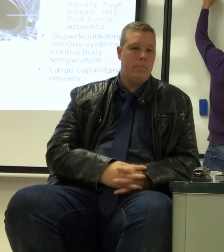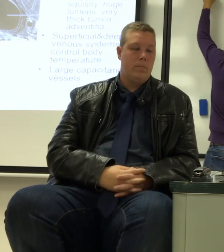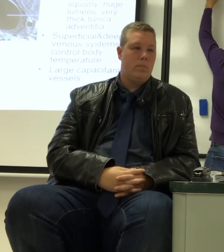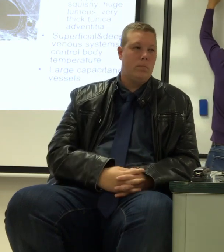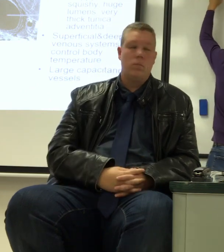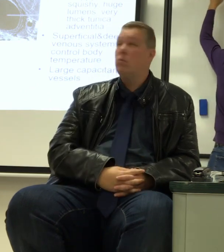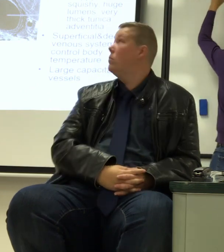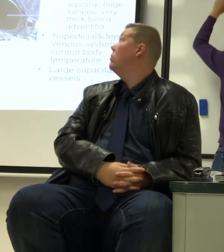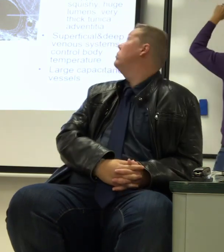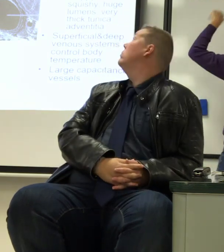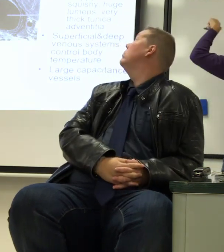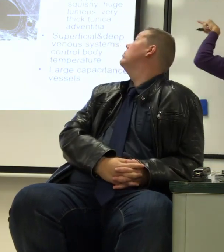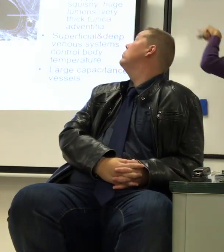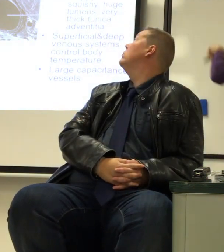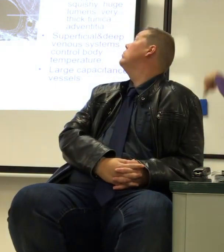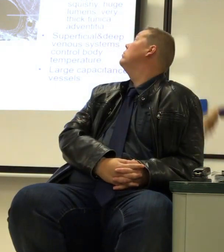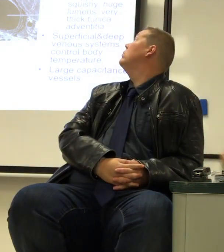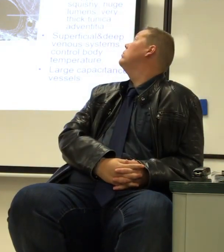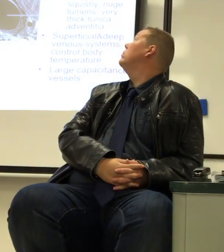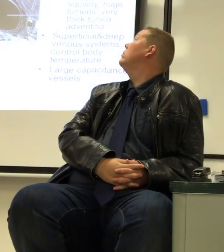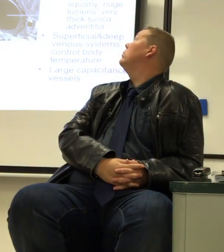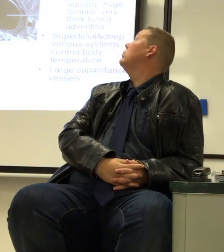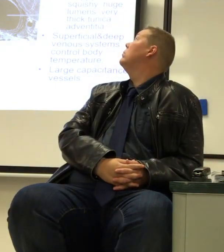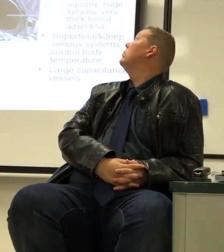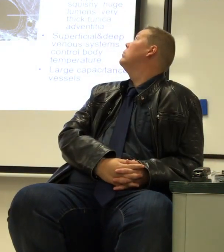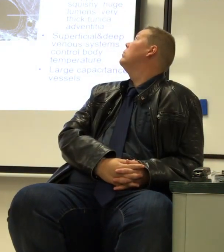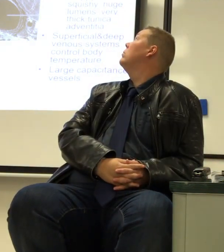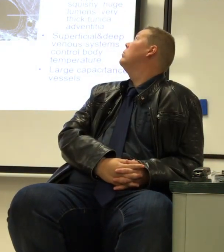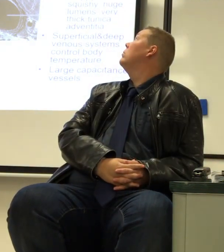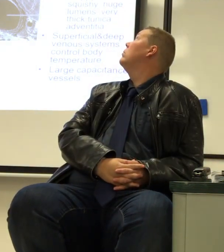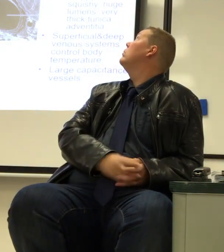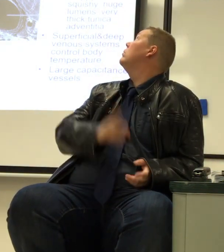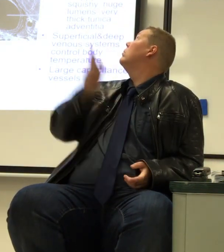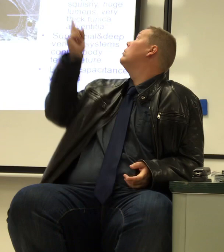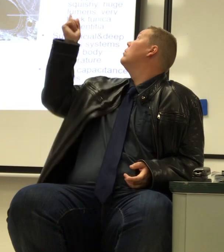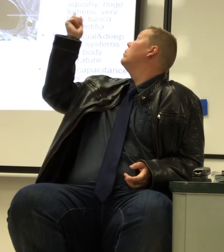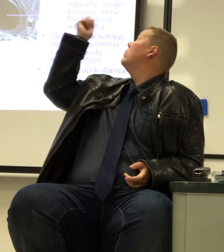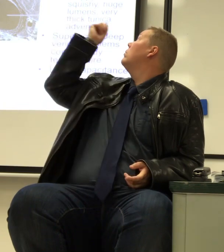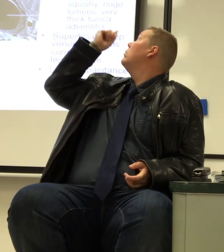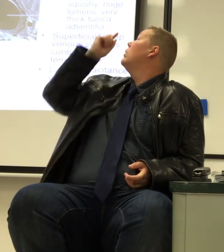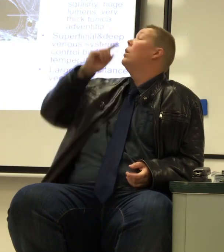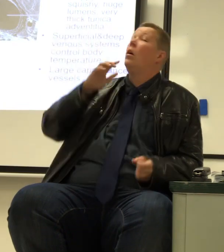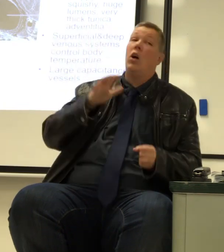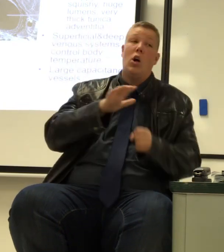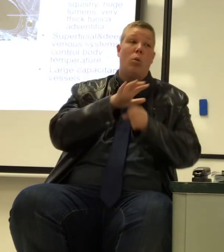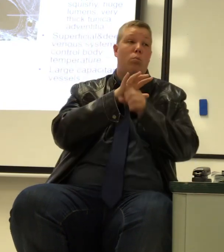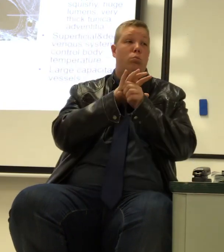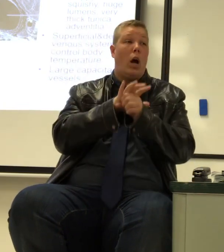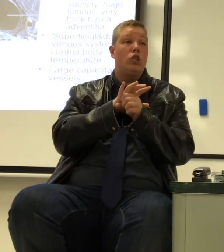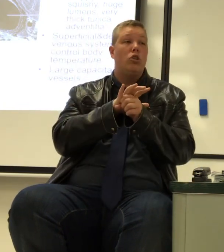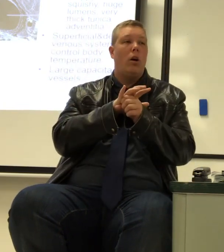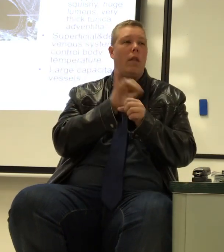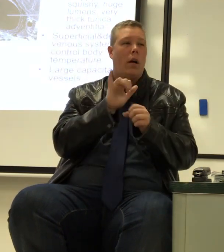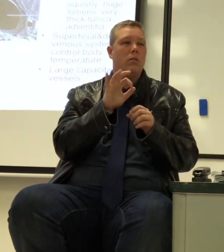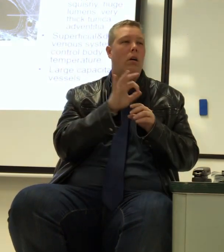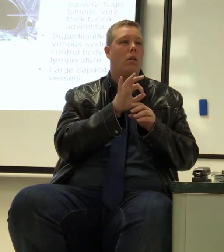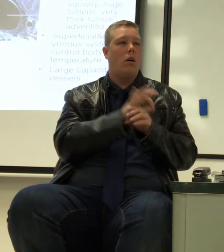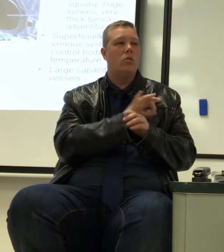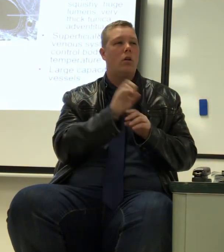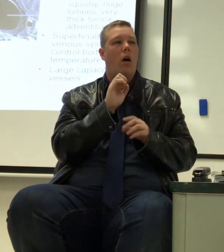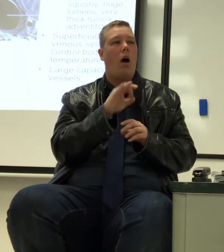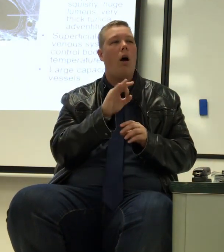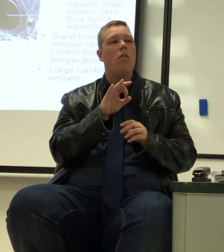that I want to talk about first for arteries and veins is that pressure is a function of volume capacitance of the